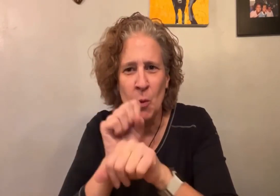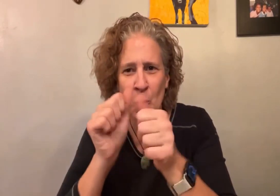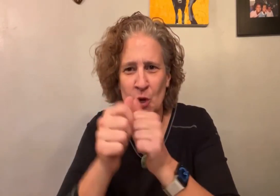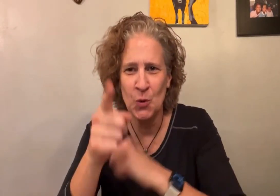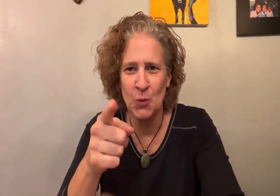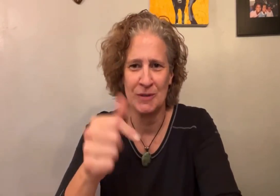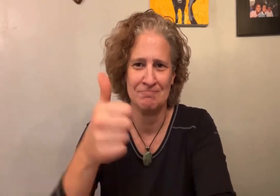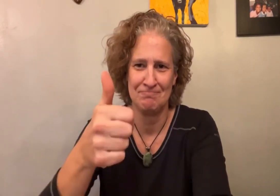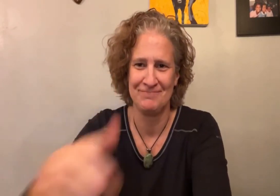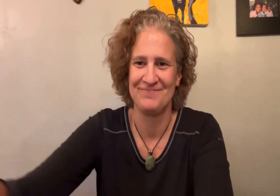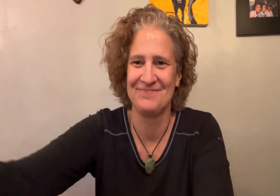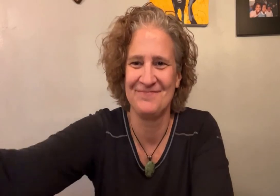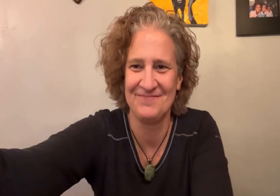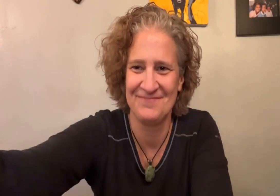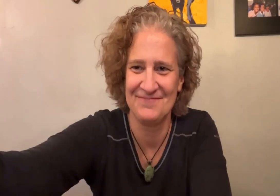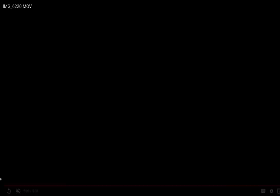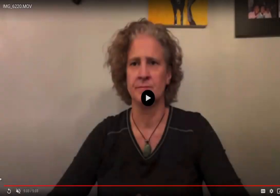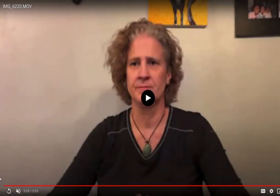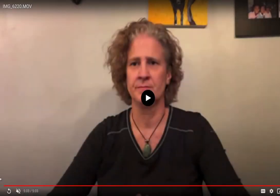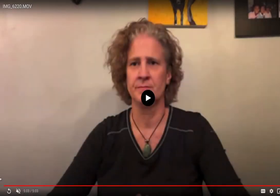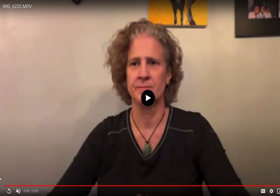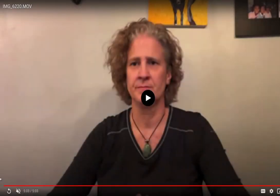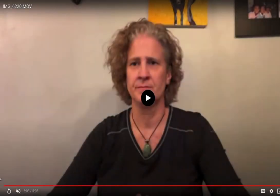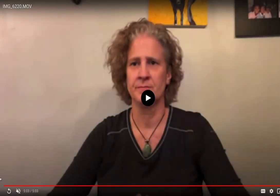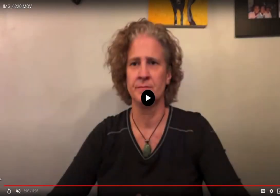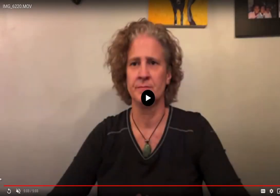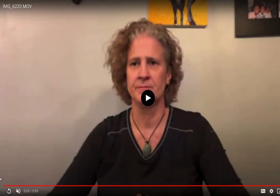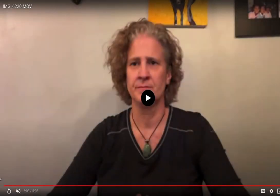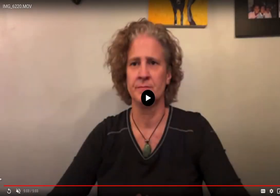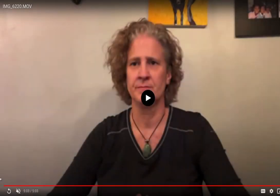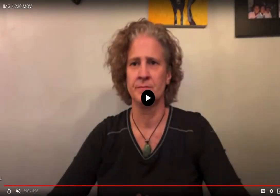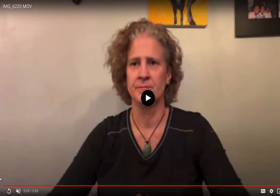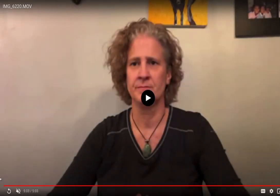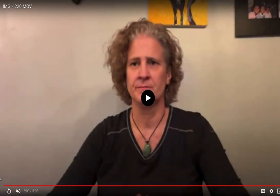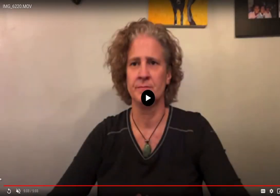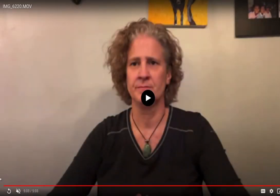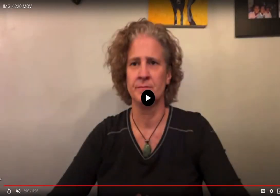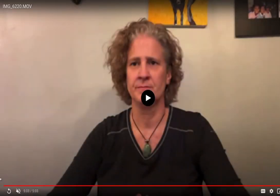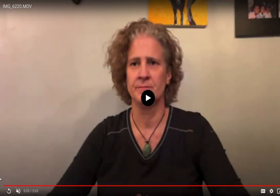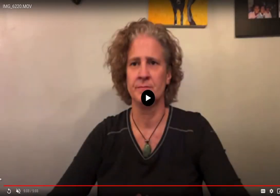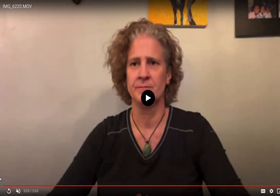needs of who I have in front of me and have fun as well. So very much looking forward to working with everybody.